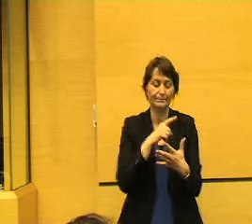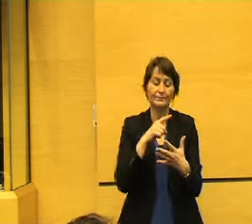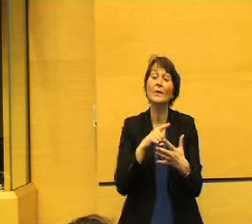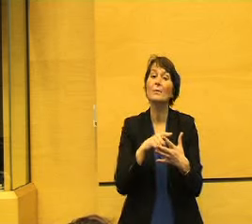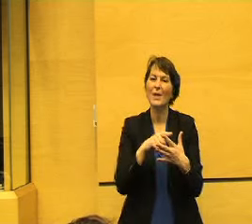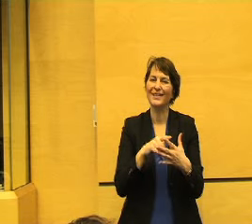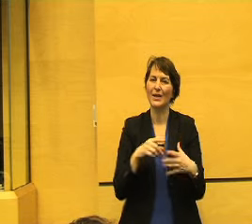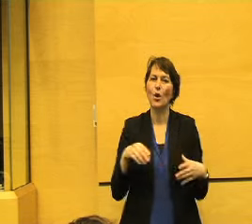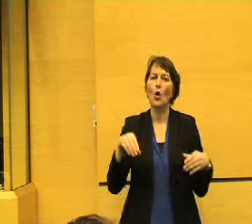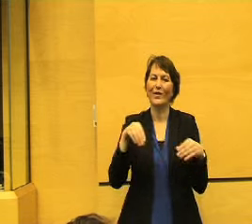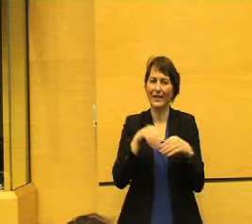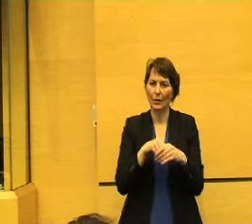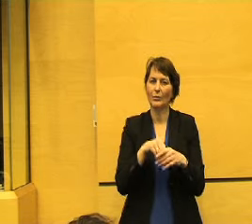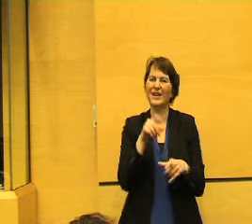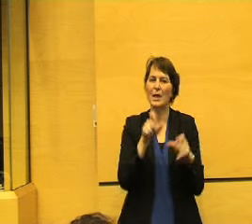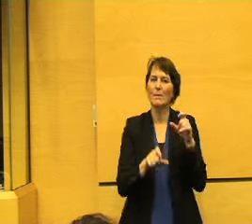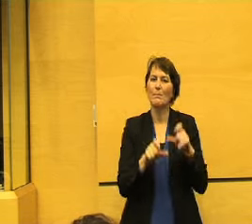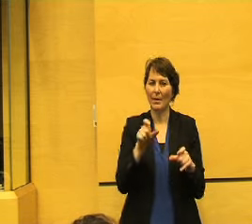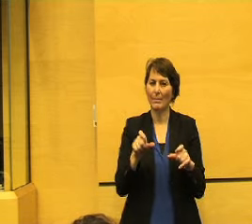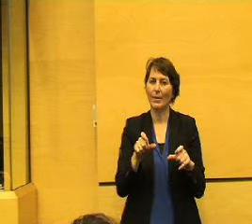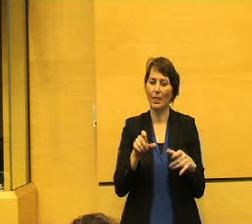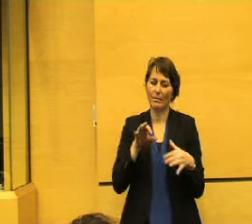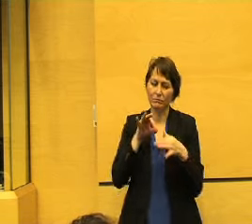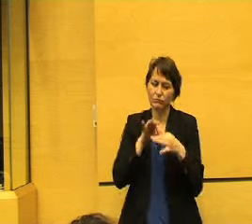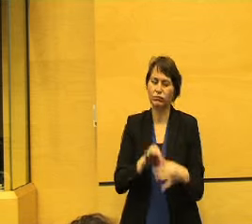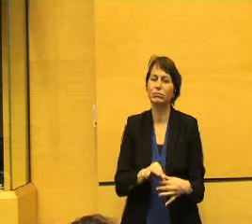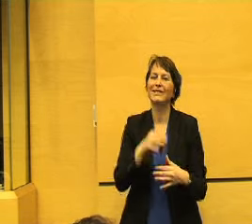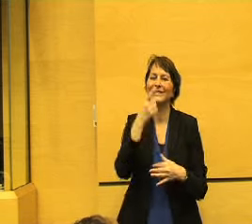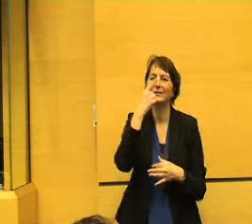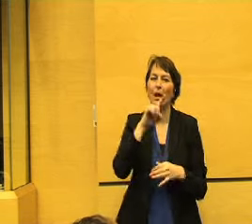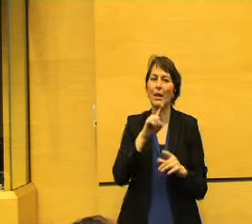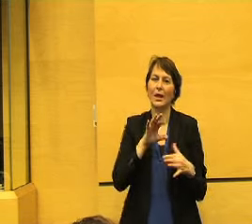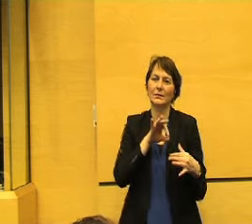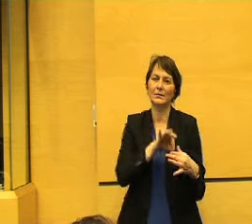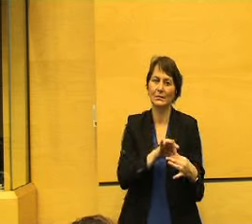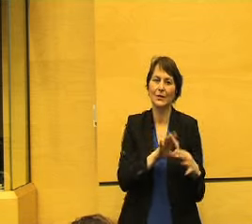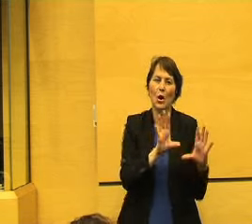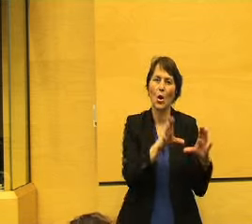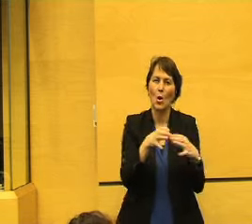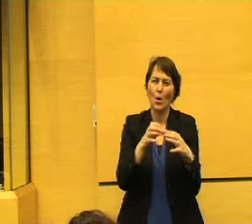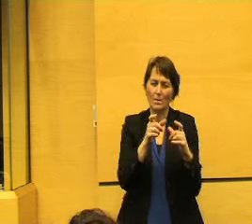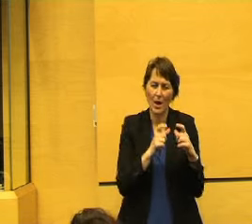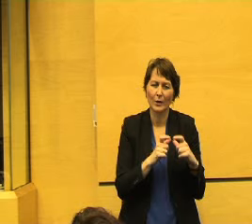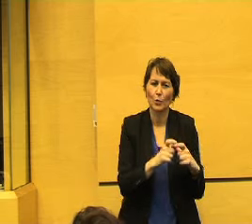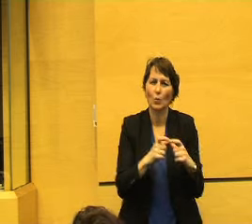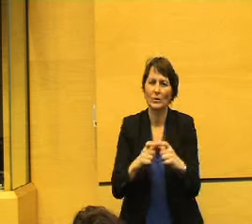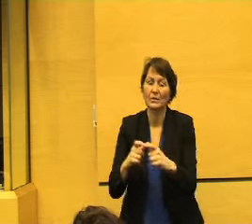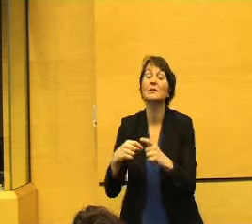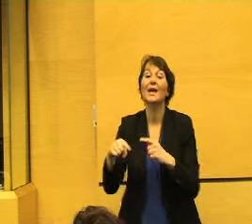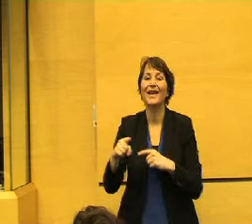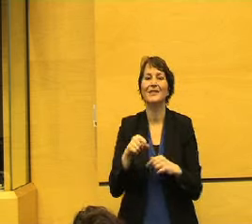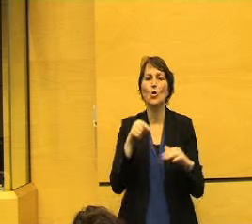including indigenous people and refugees with disabilities?